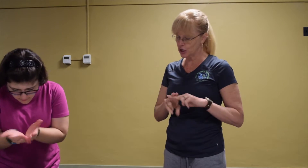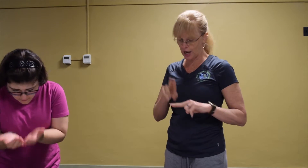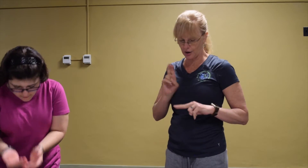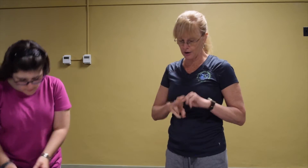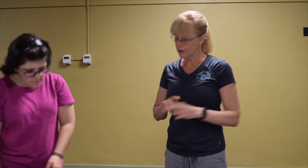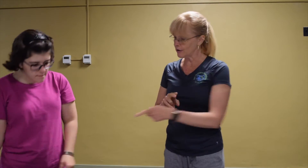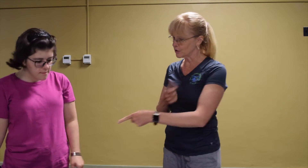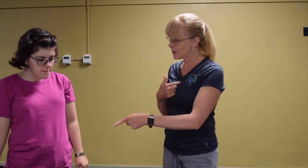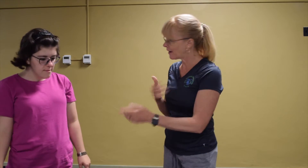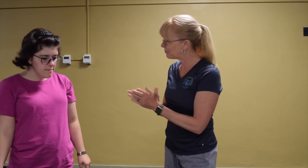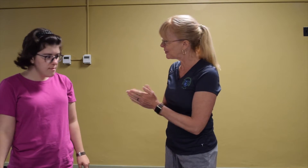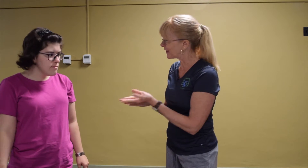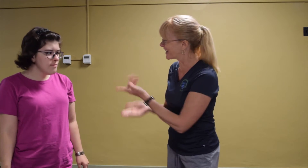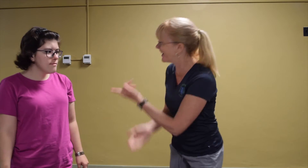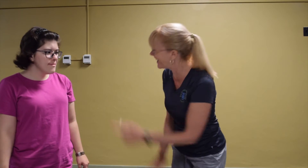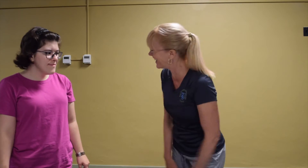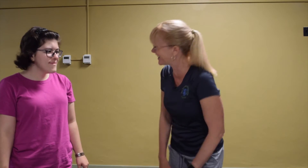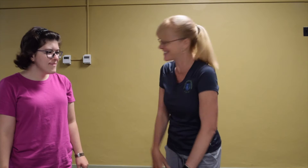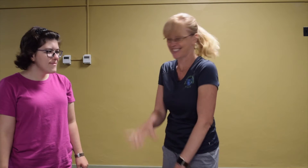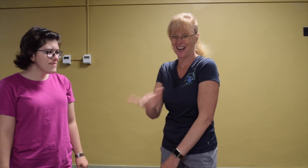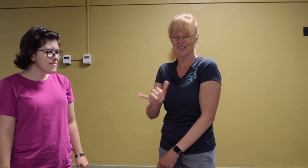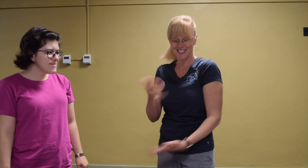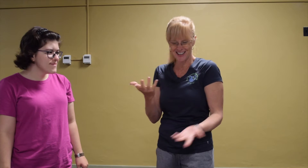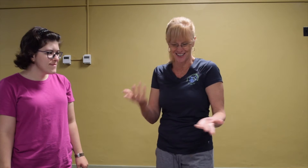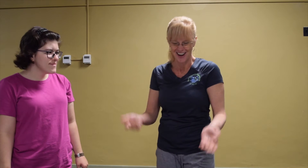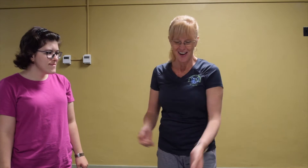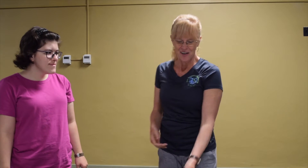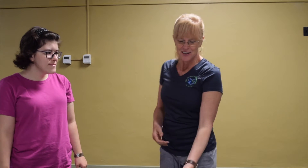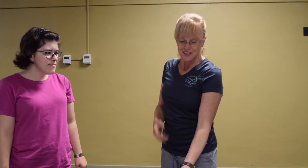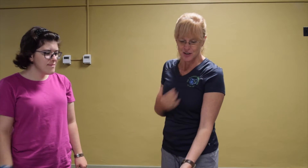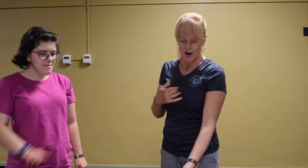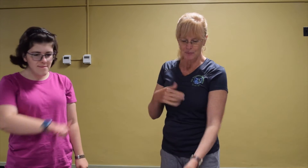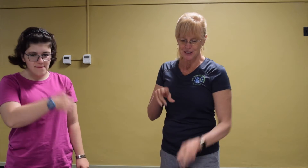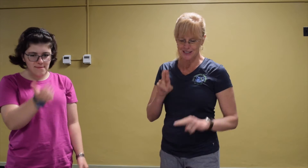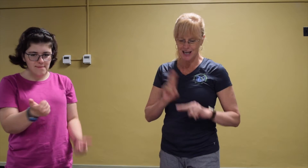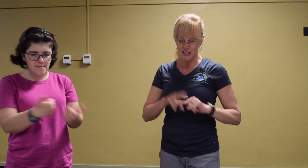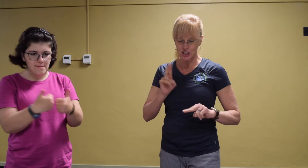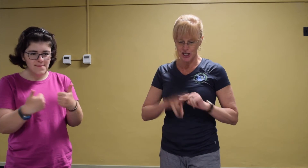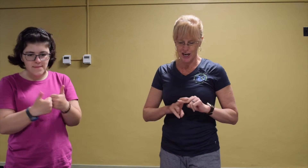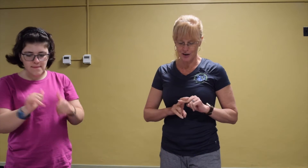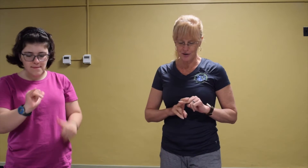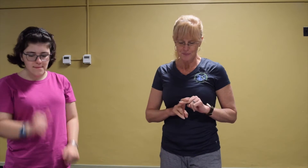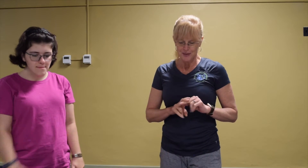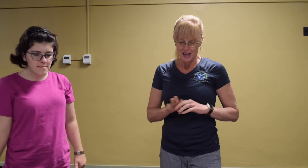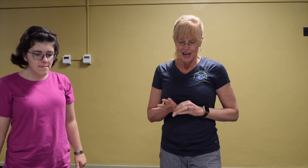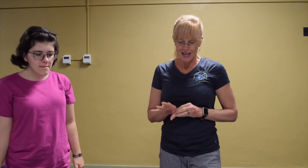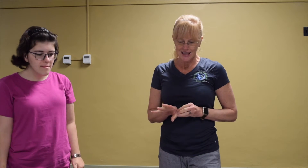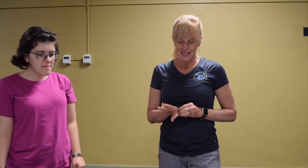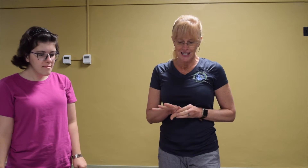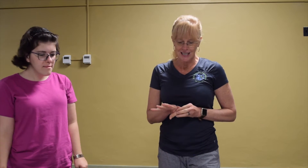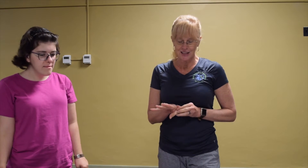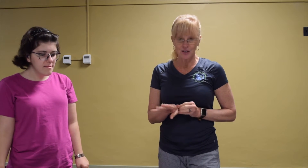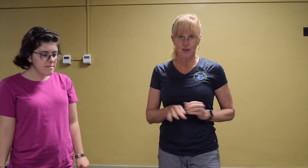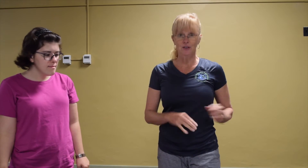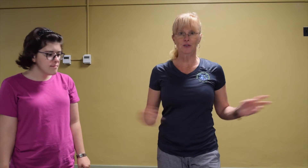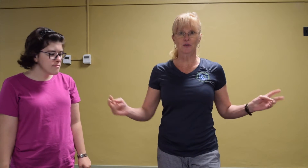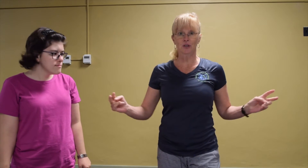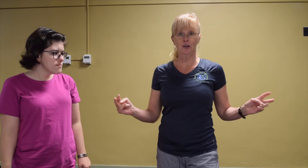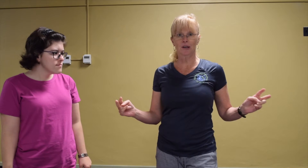chair. Oh, you have book. Same as the other. So I'm going to sign chair. And then they're going to turn